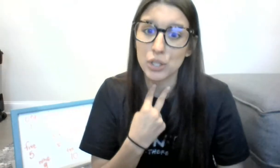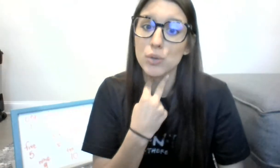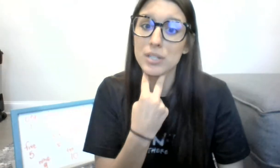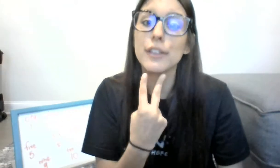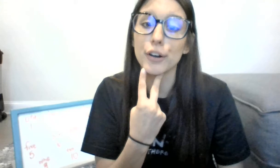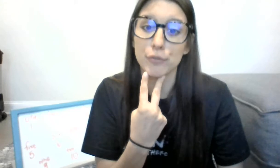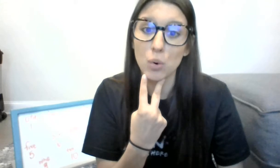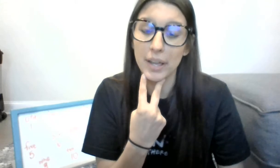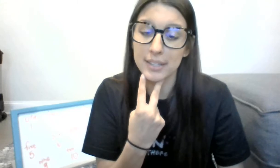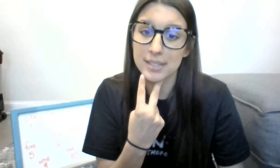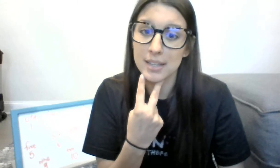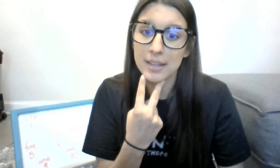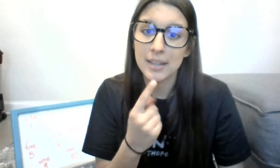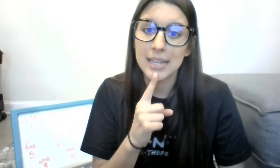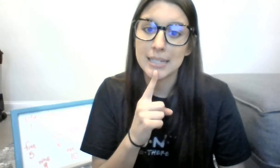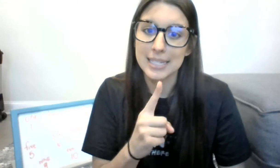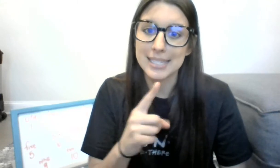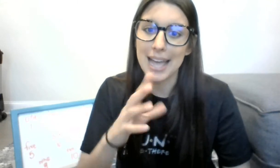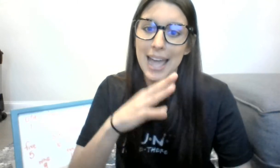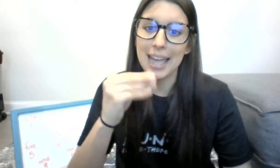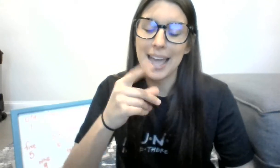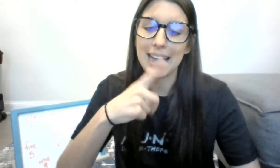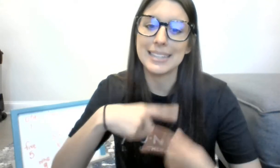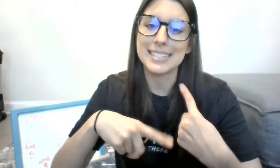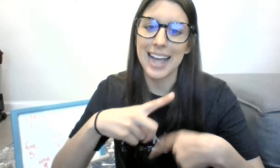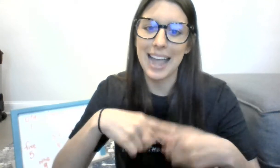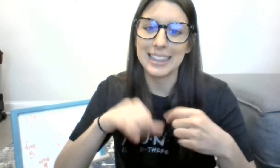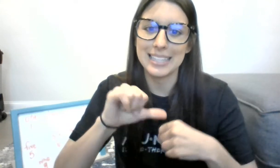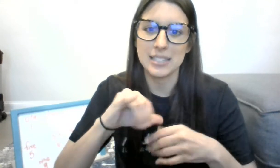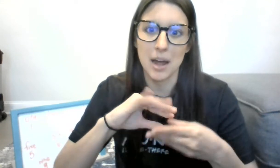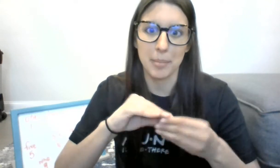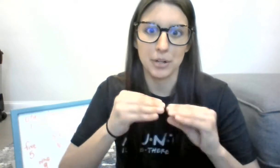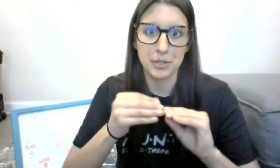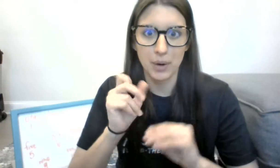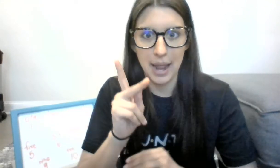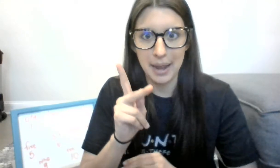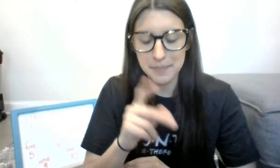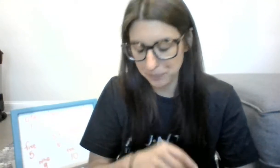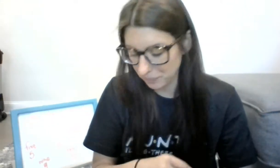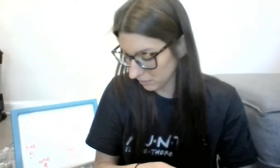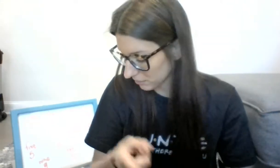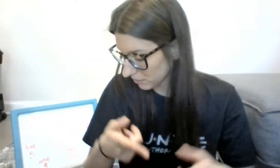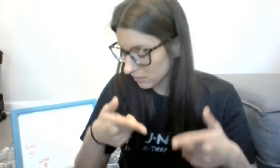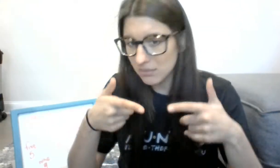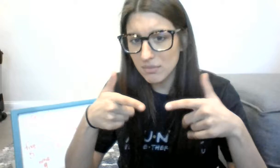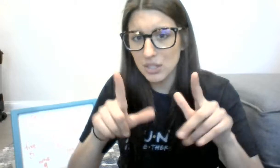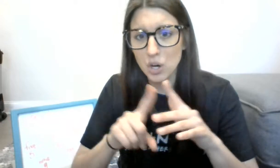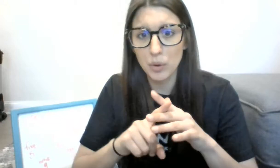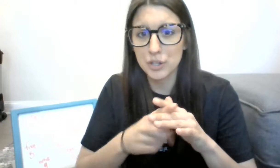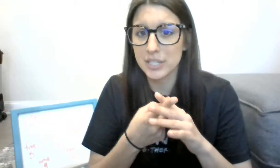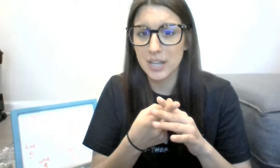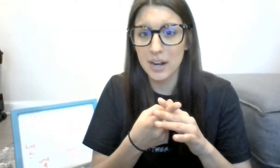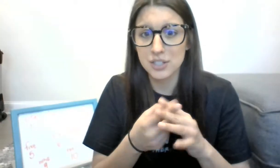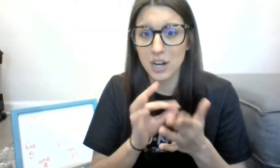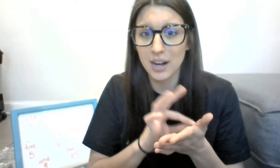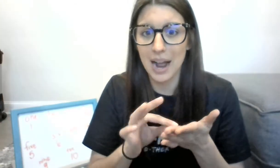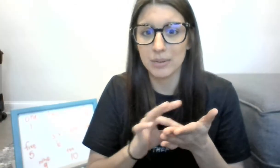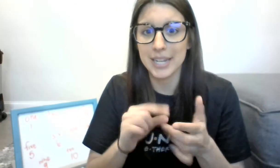using their voice to say and sign these numbers, okay? So we're just going to start counting